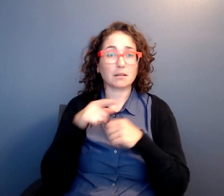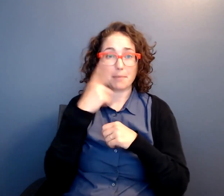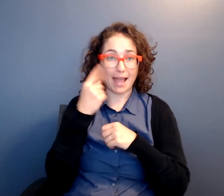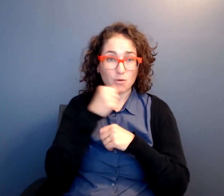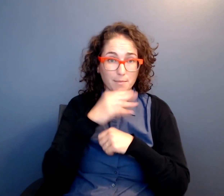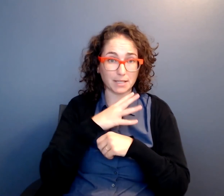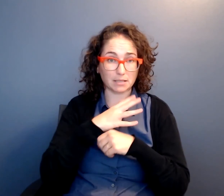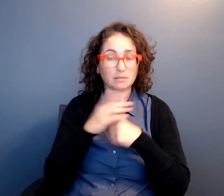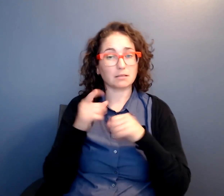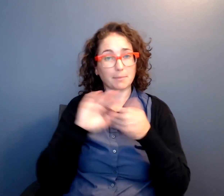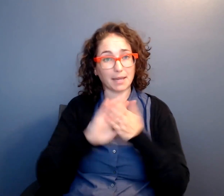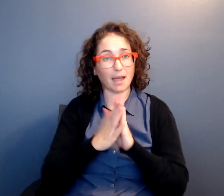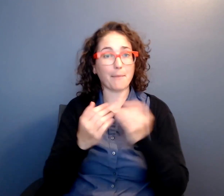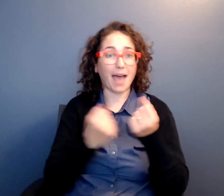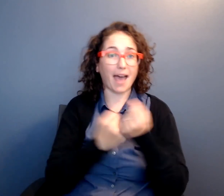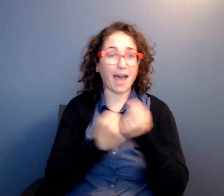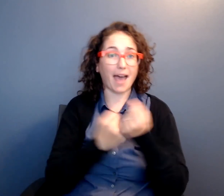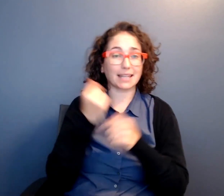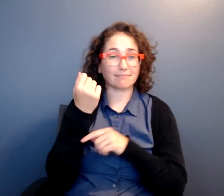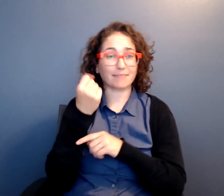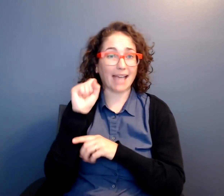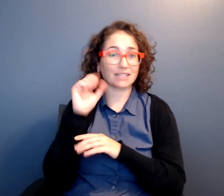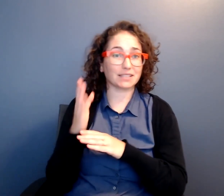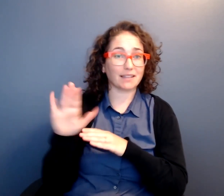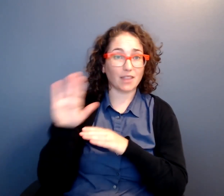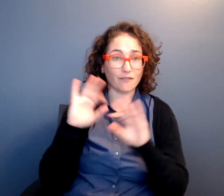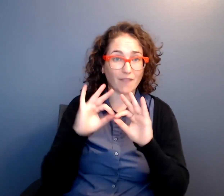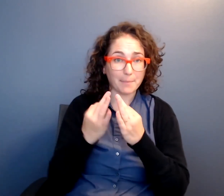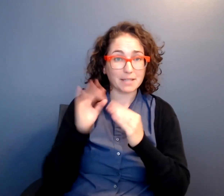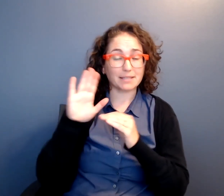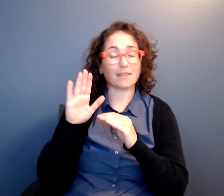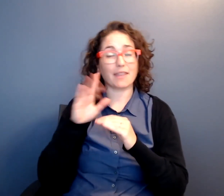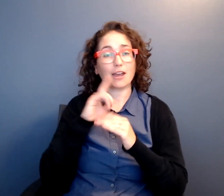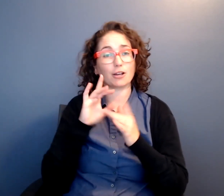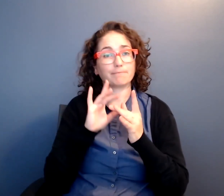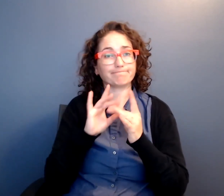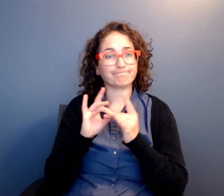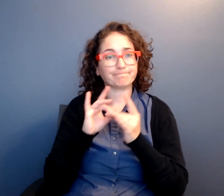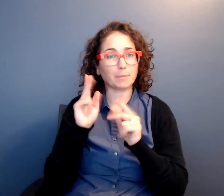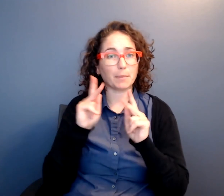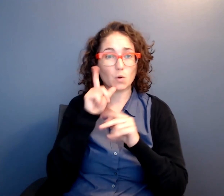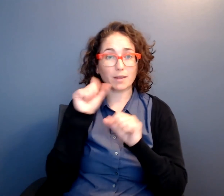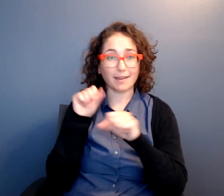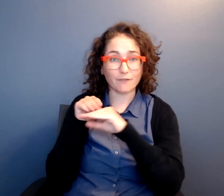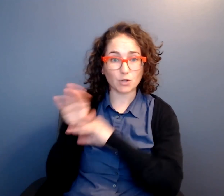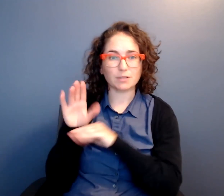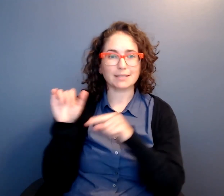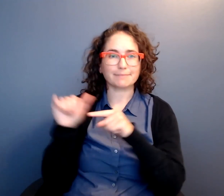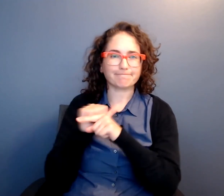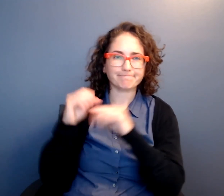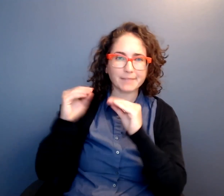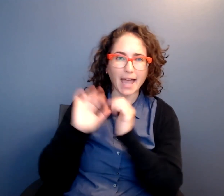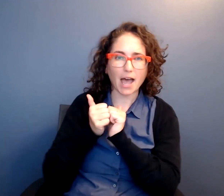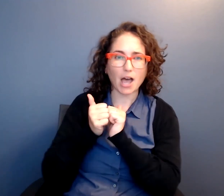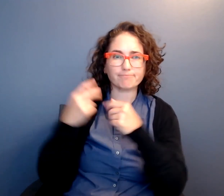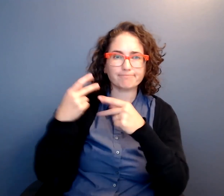to be advocates and activists in their families and in their circles of influence. And we train them to navigate systems. We train